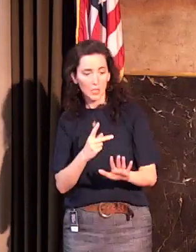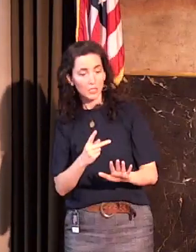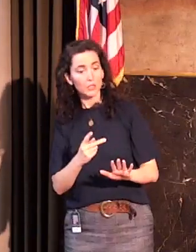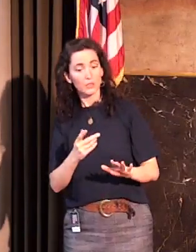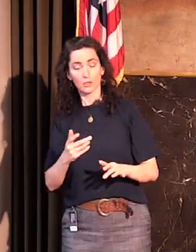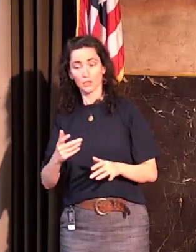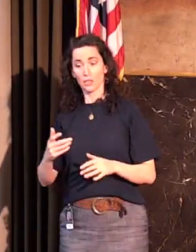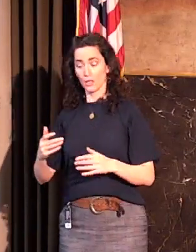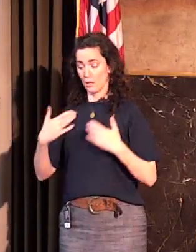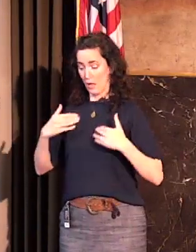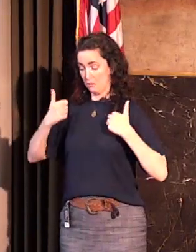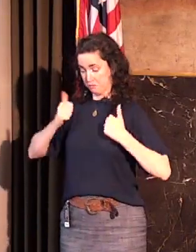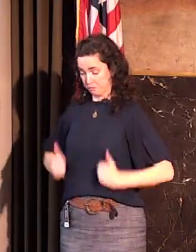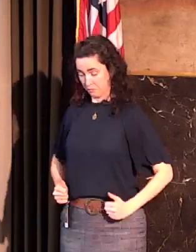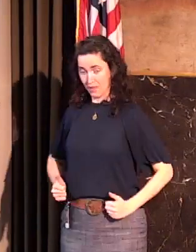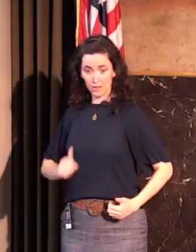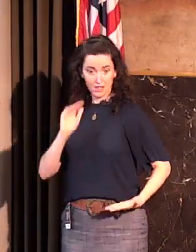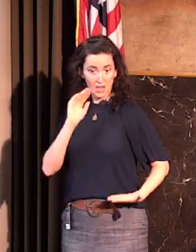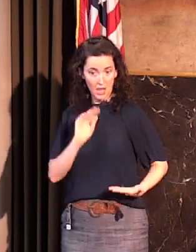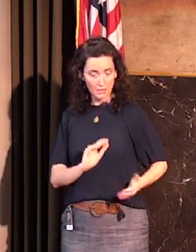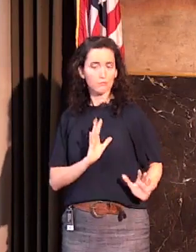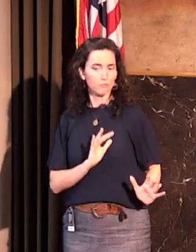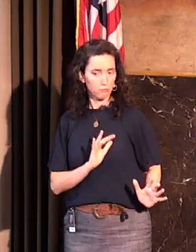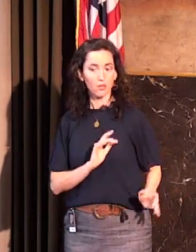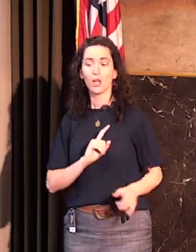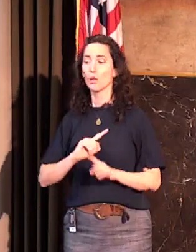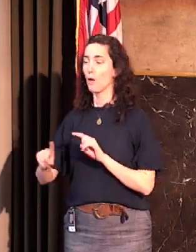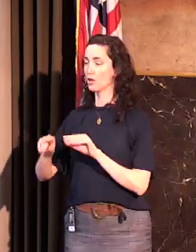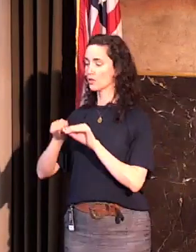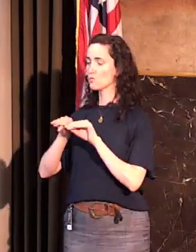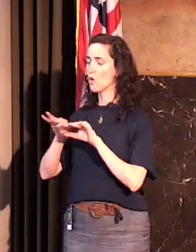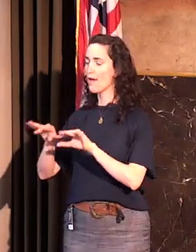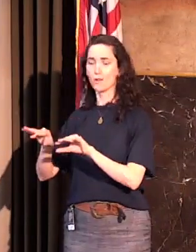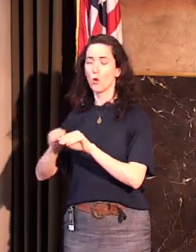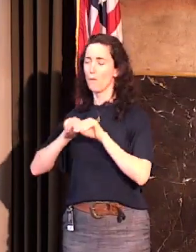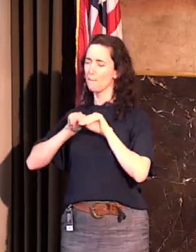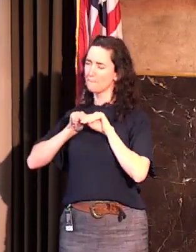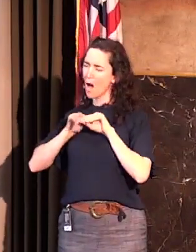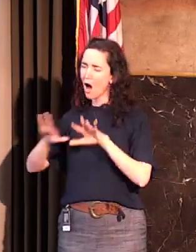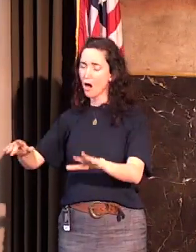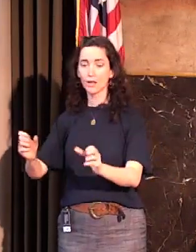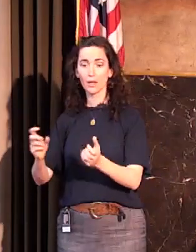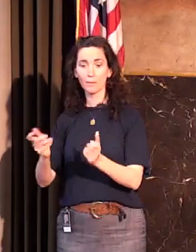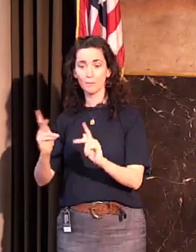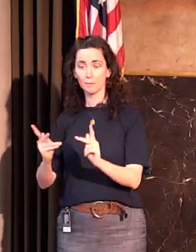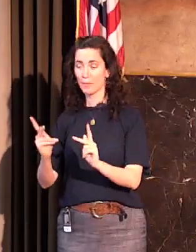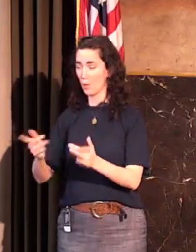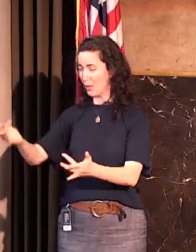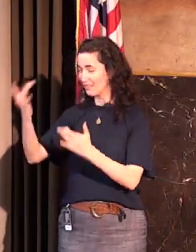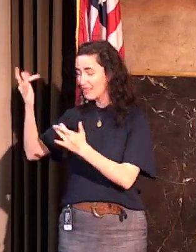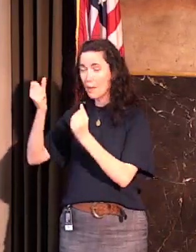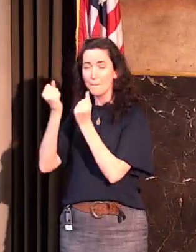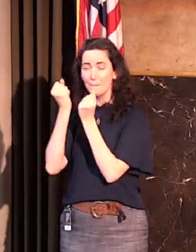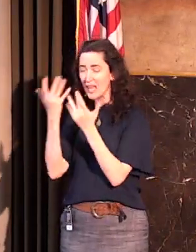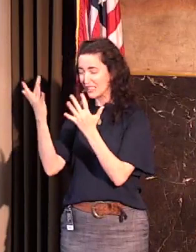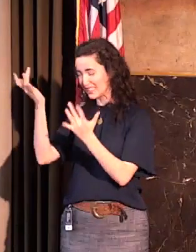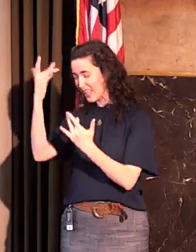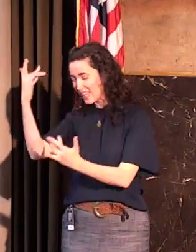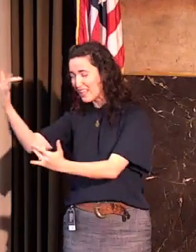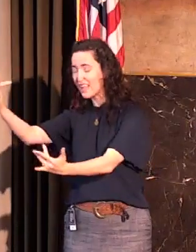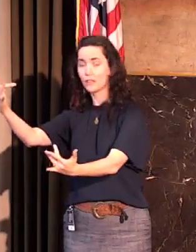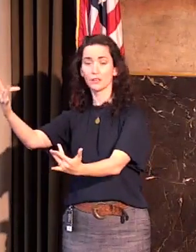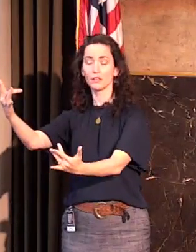is, if many more people on an order of magnitude like we're seeing are actually being infected, then you're still putting tremendous